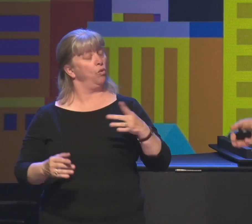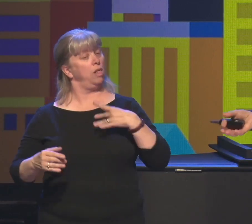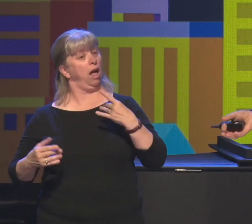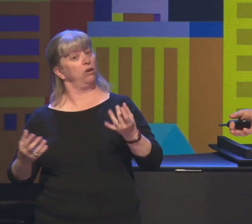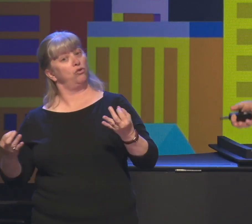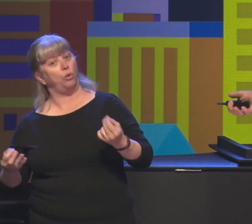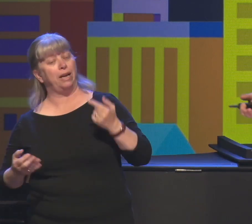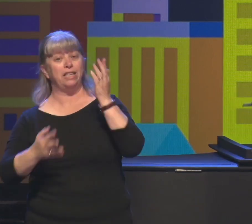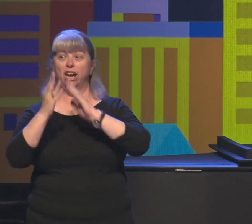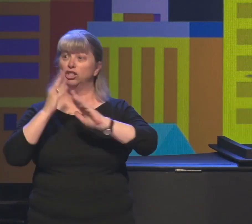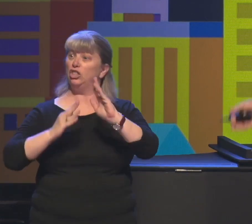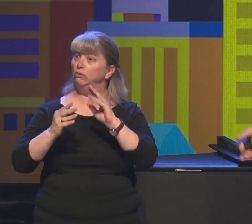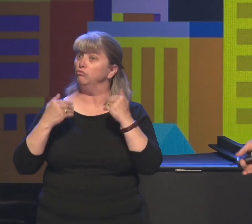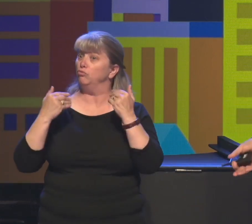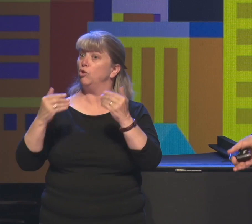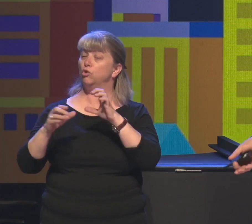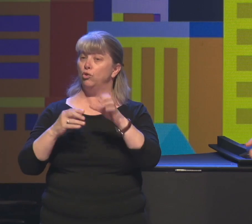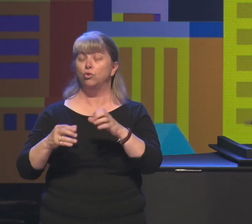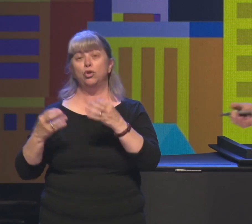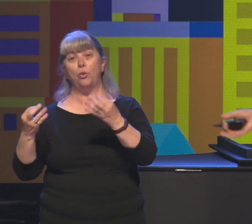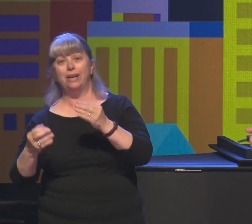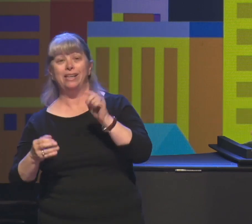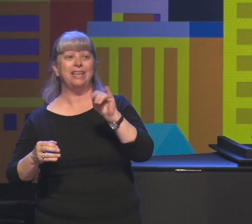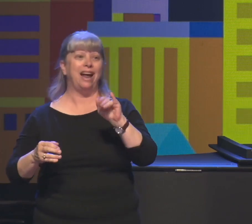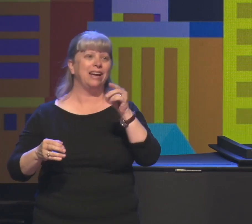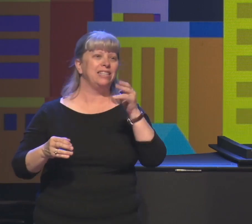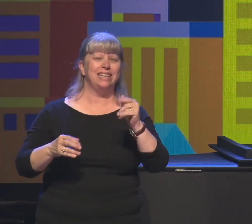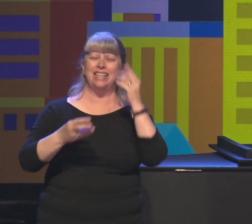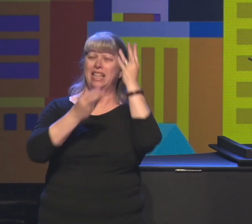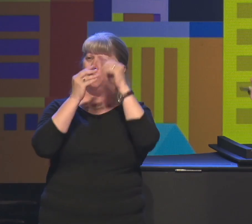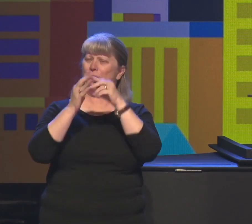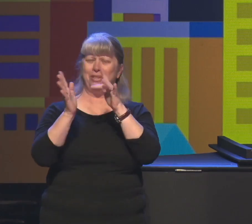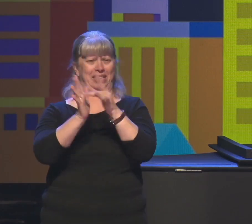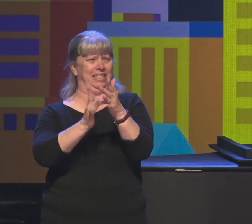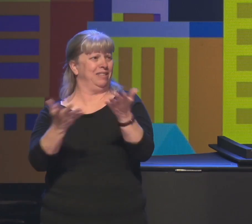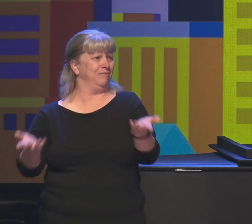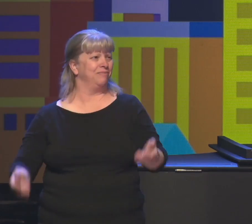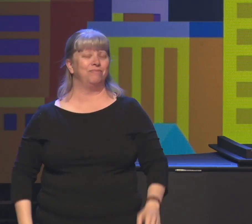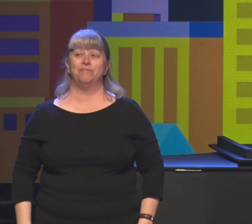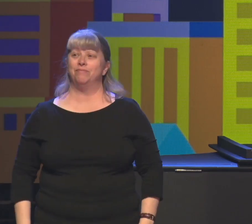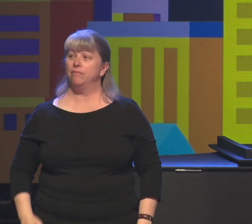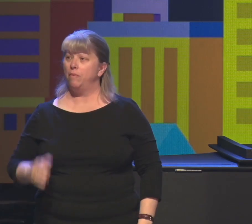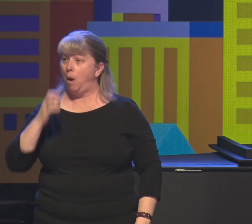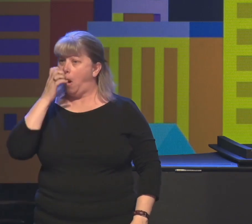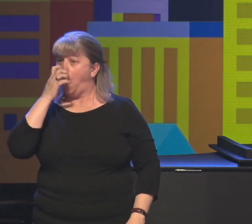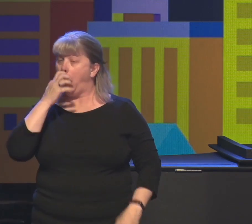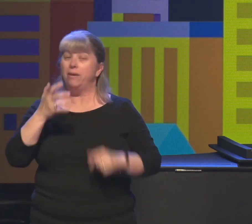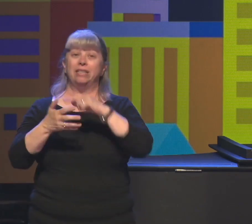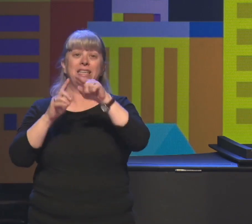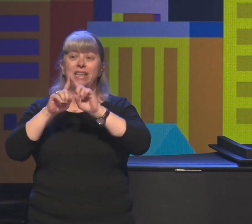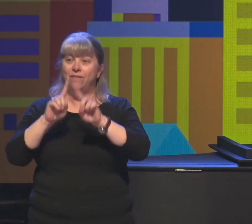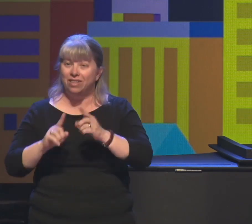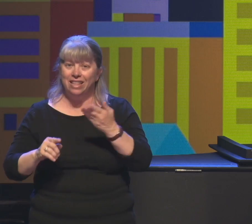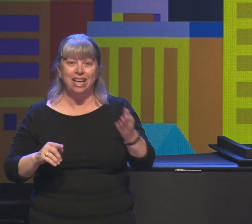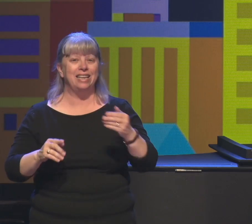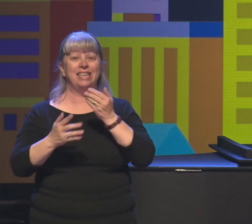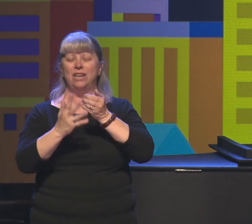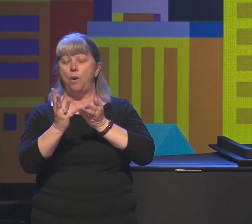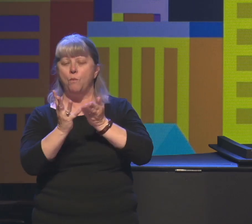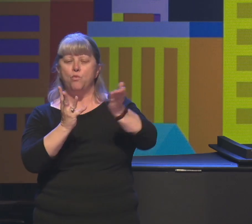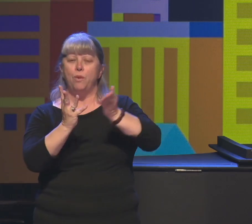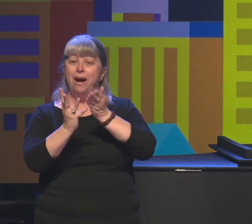yoga and Tai Chi, go do yoga and Tai Chi and think about Jesus, okay? Like, but these are all these different practices, and each branch kind